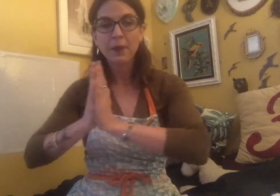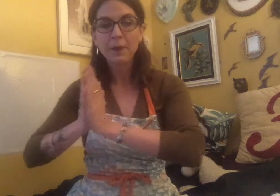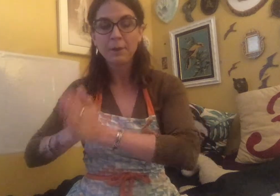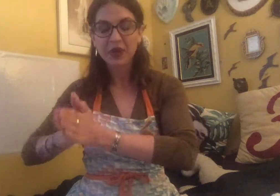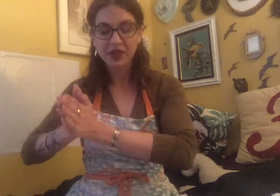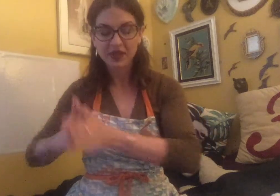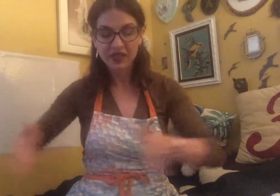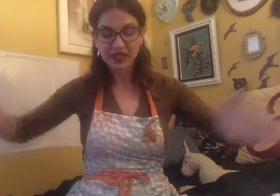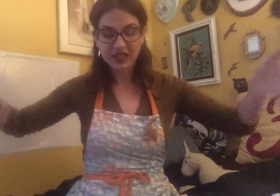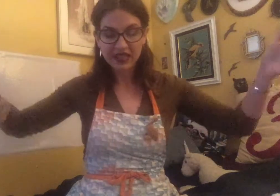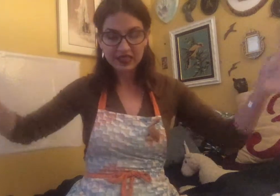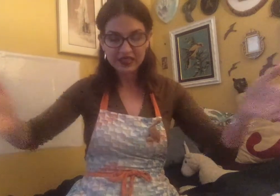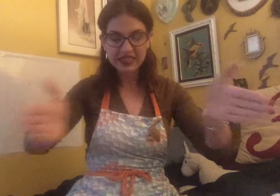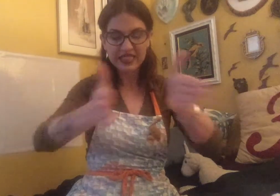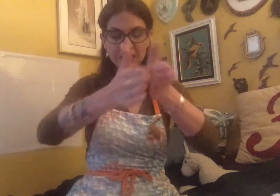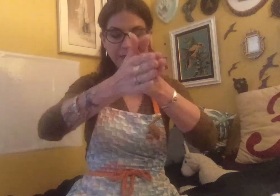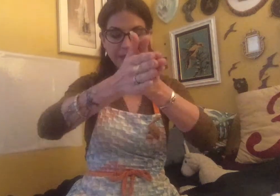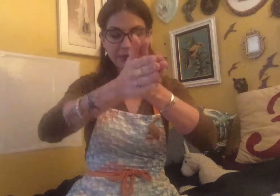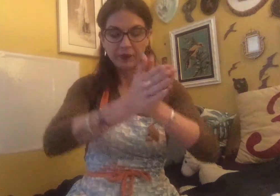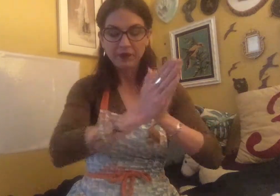D-E-P. Deep.